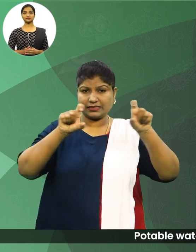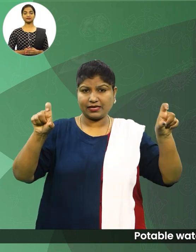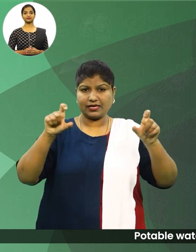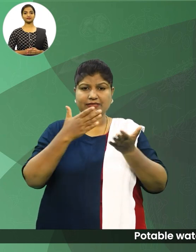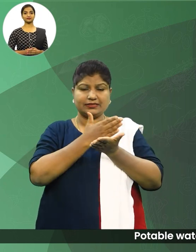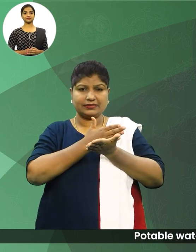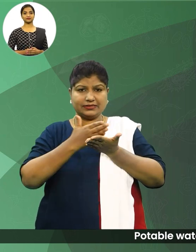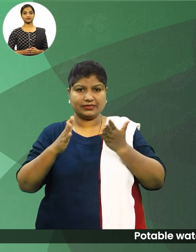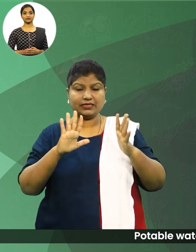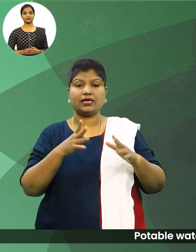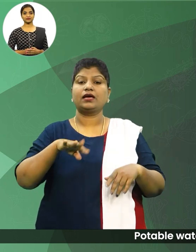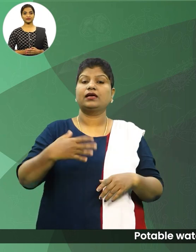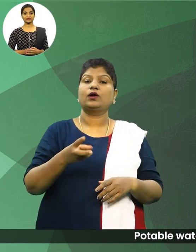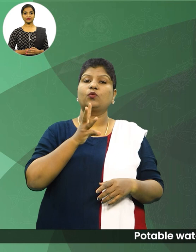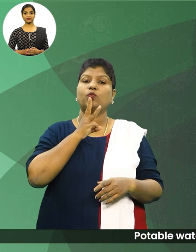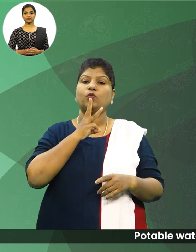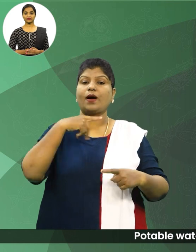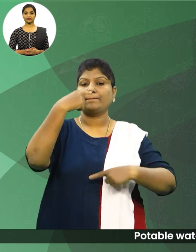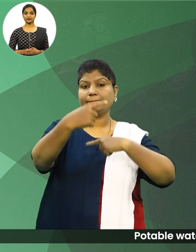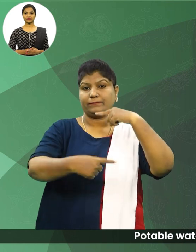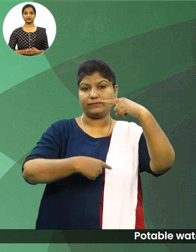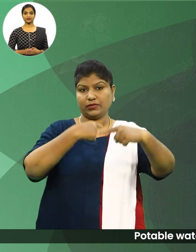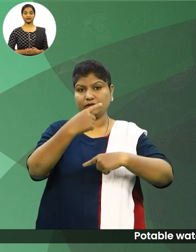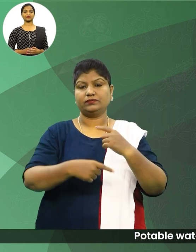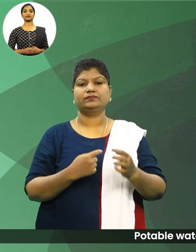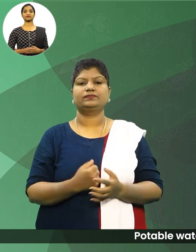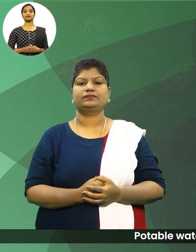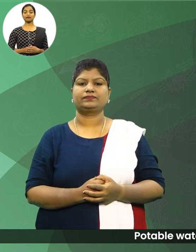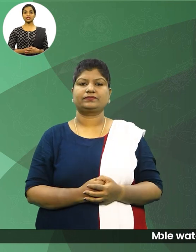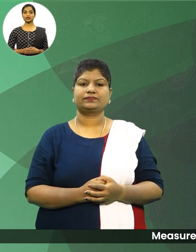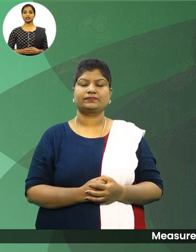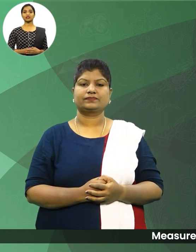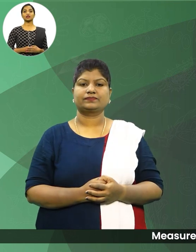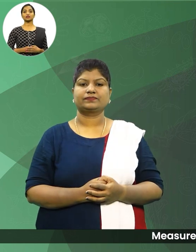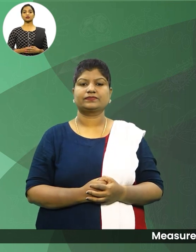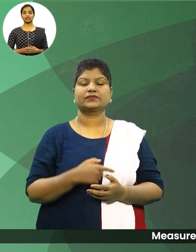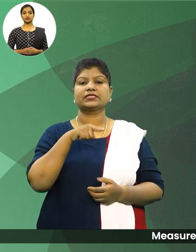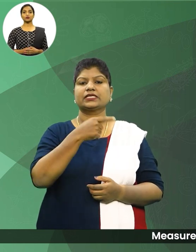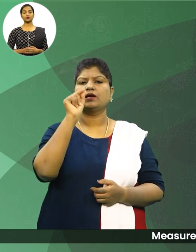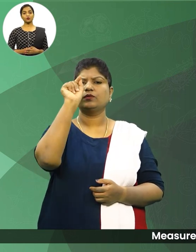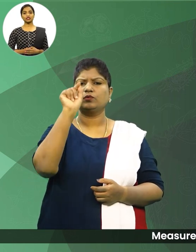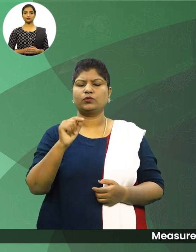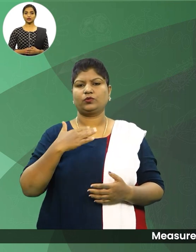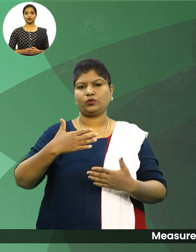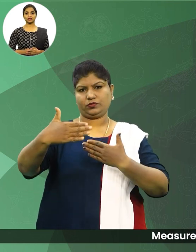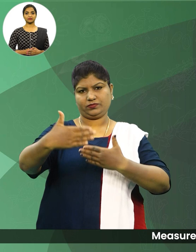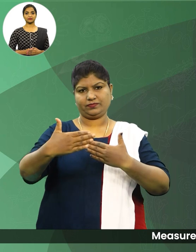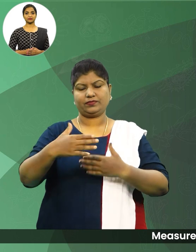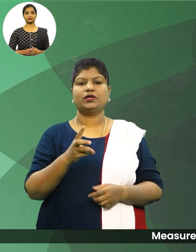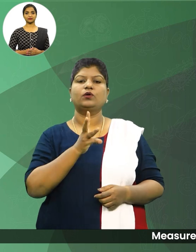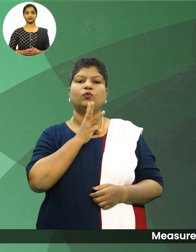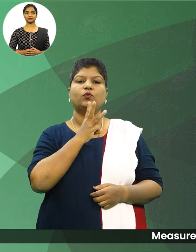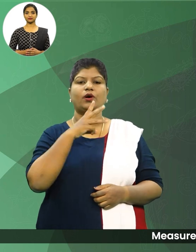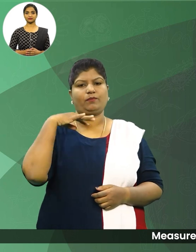measures to control water pollution.